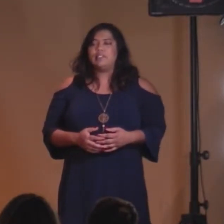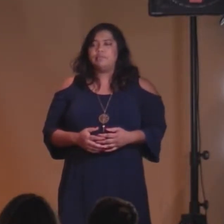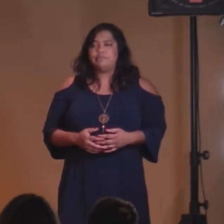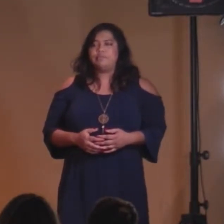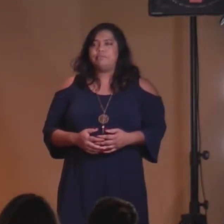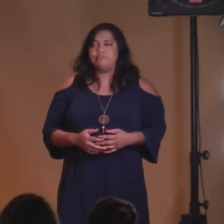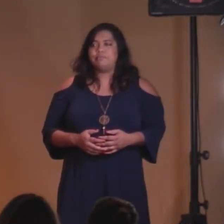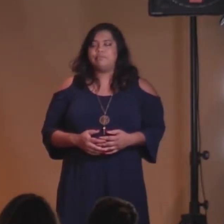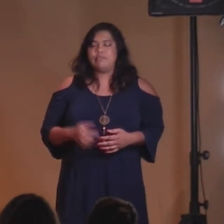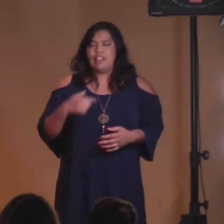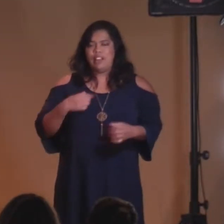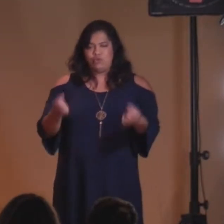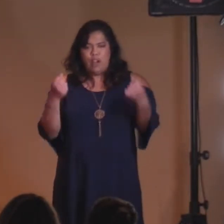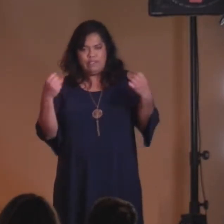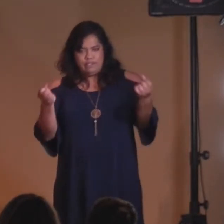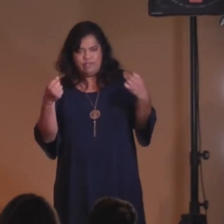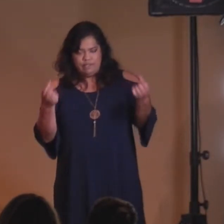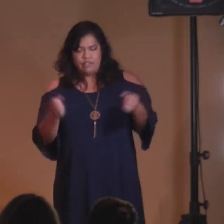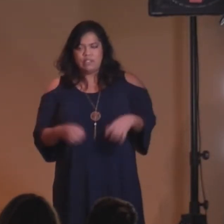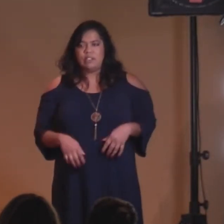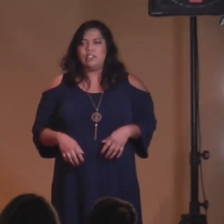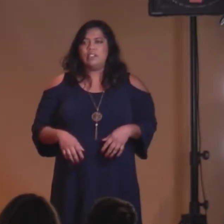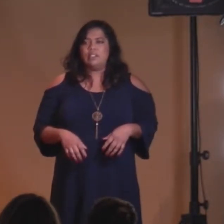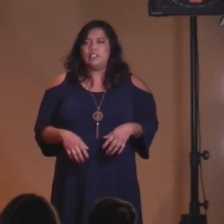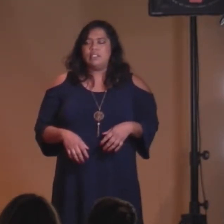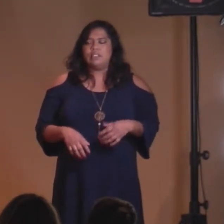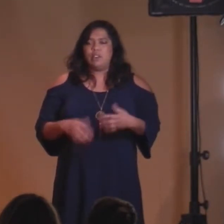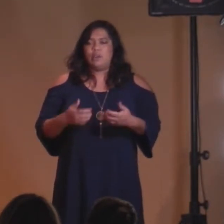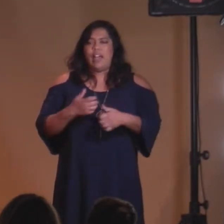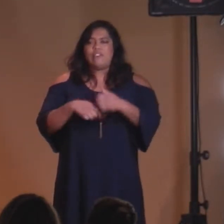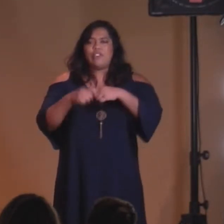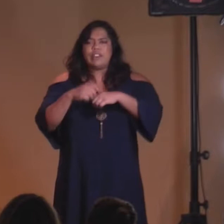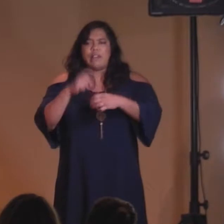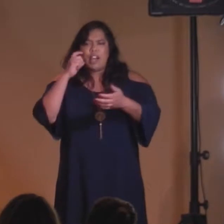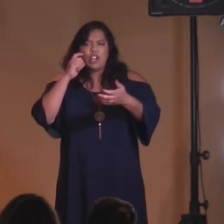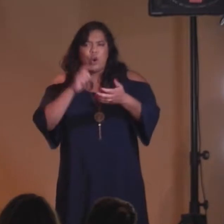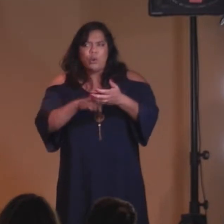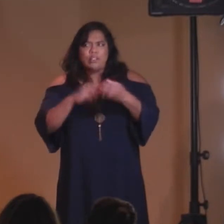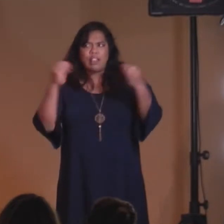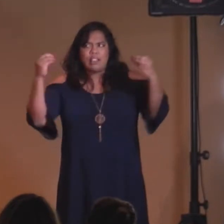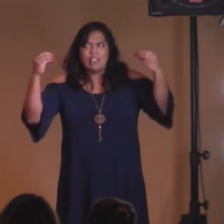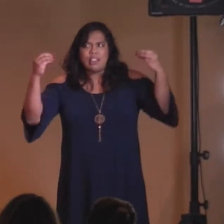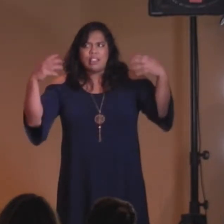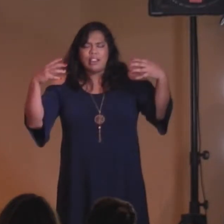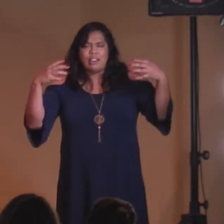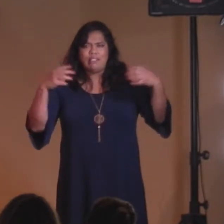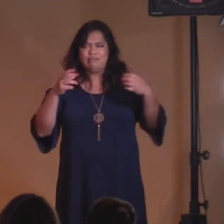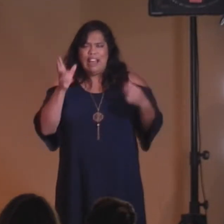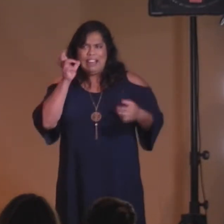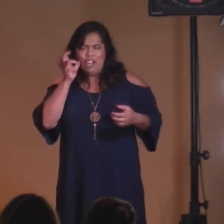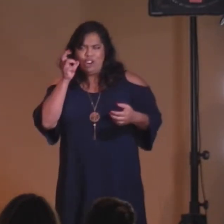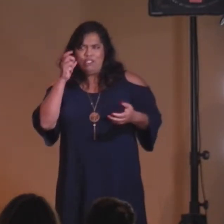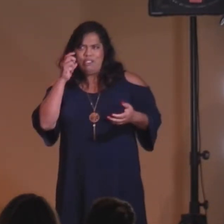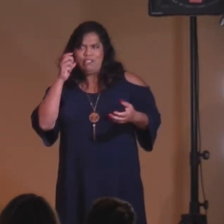every time I hear, I gotta say every time I hear lights, don't laugh, because maybe